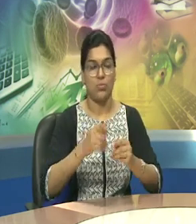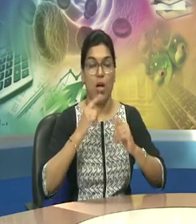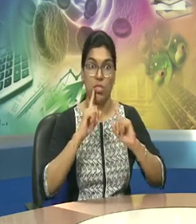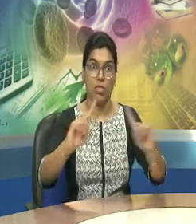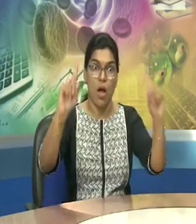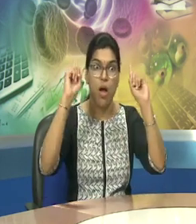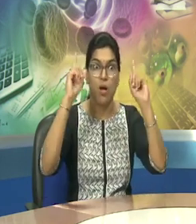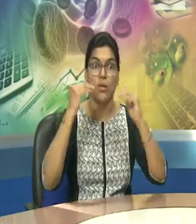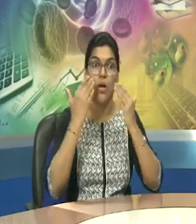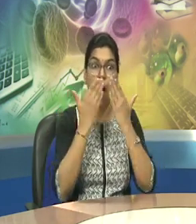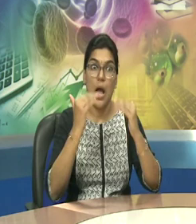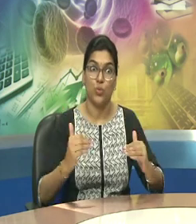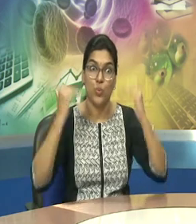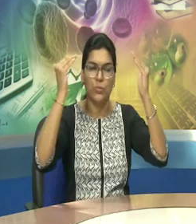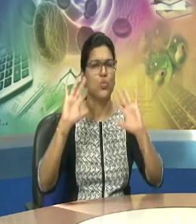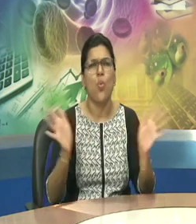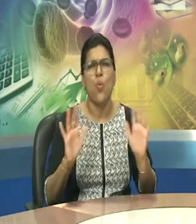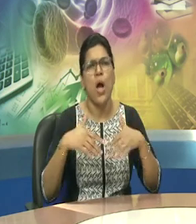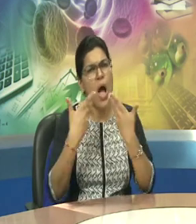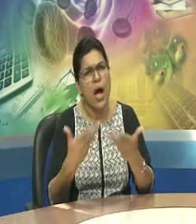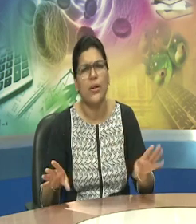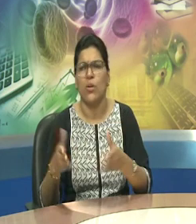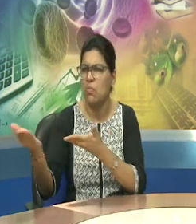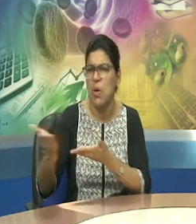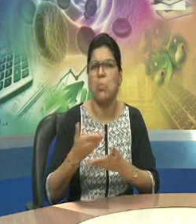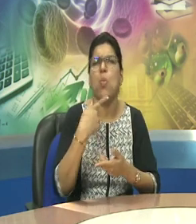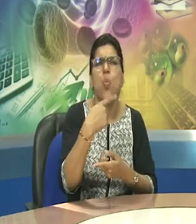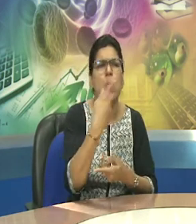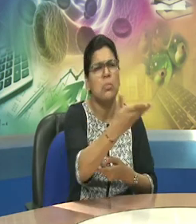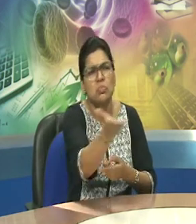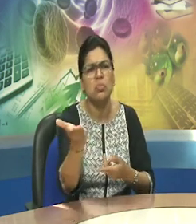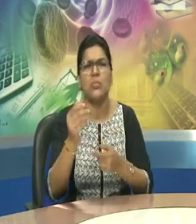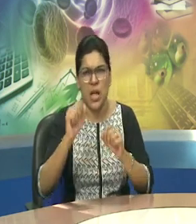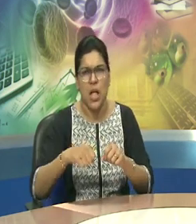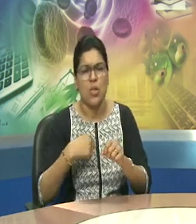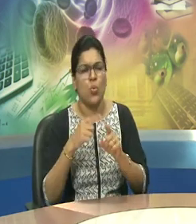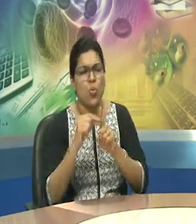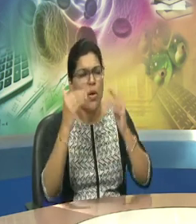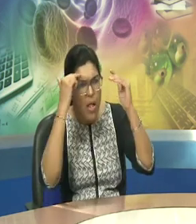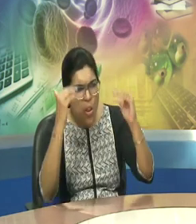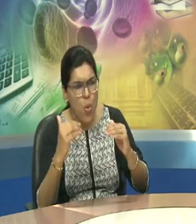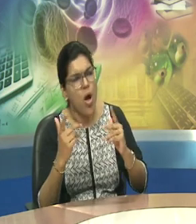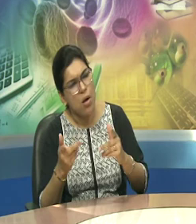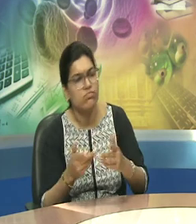of employees for the activities involved, or he may